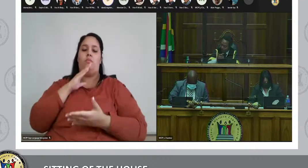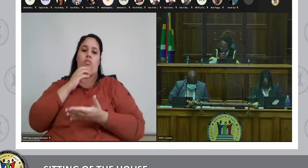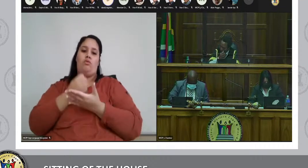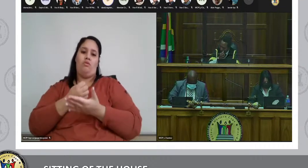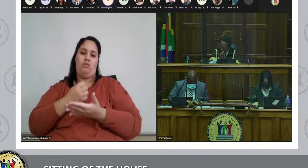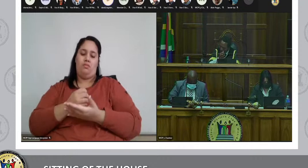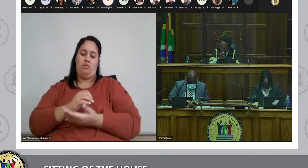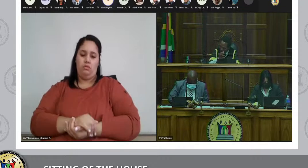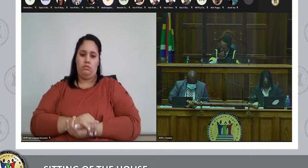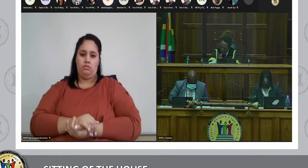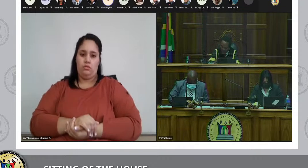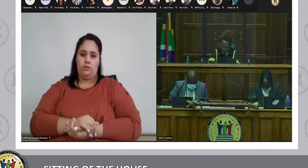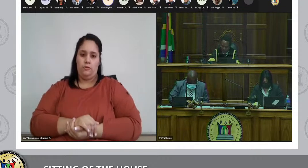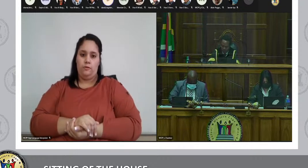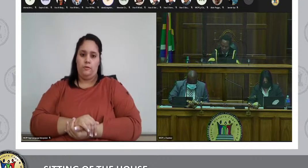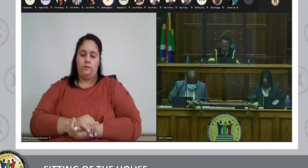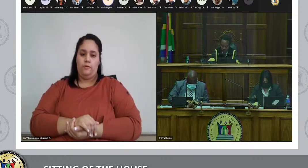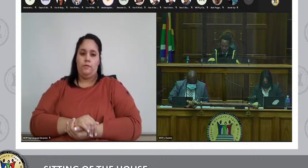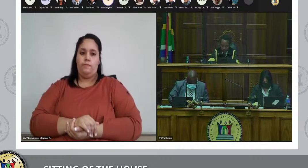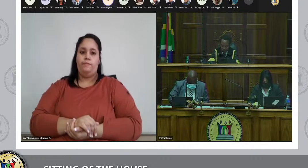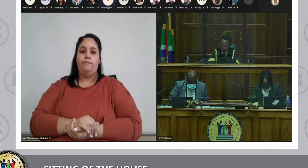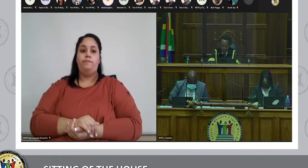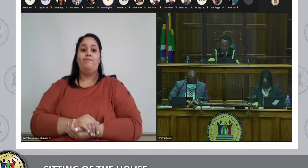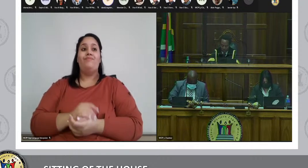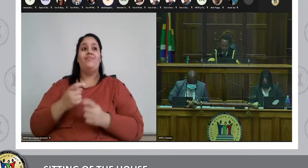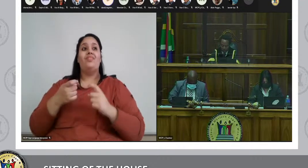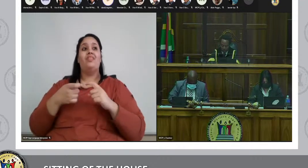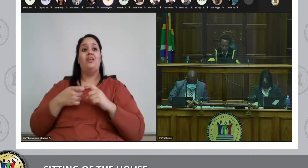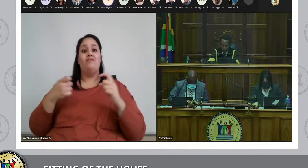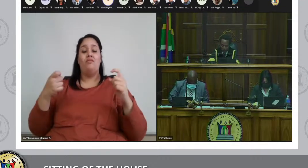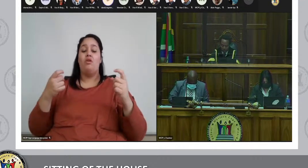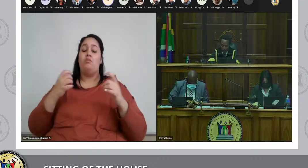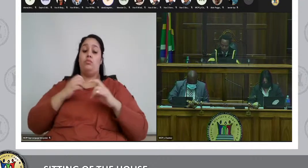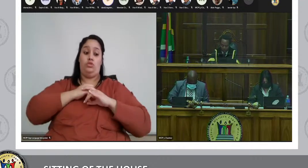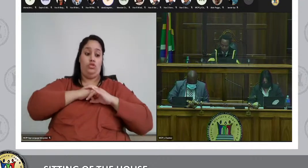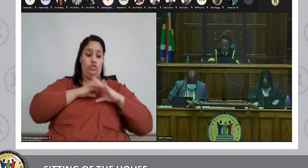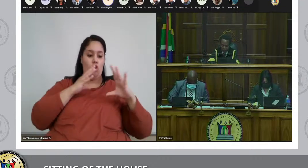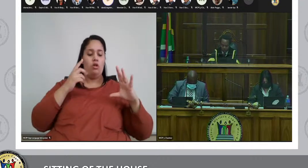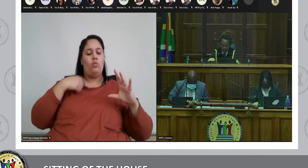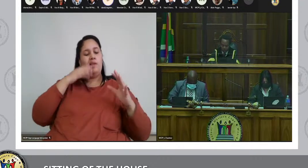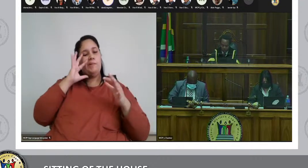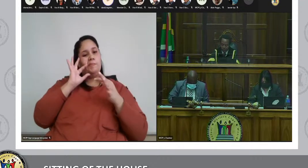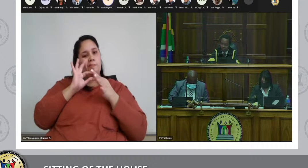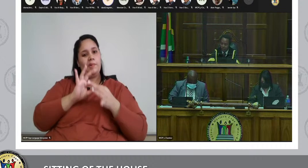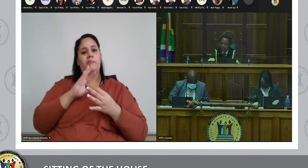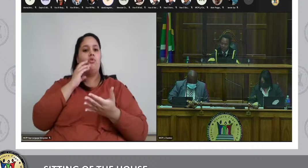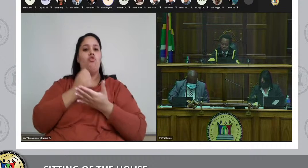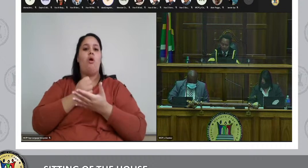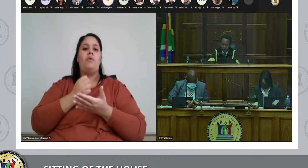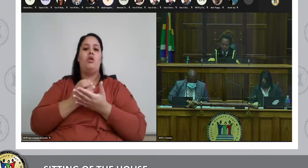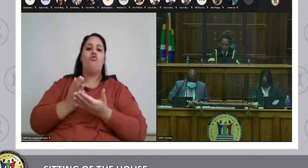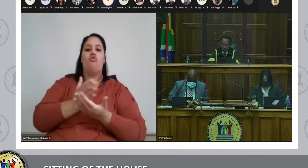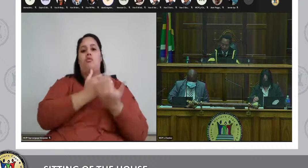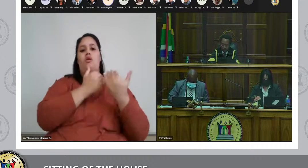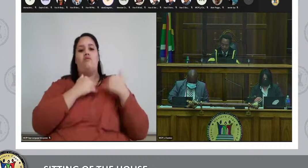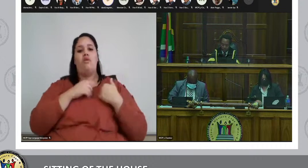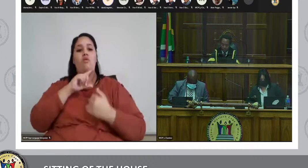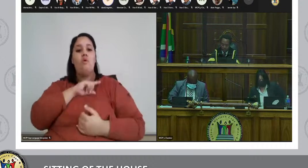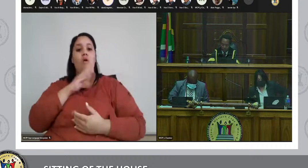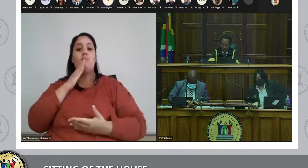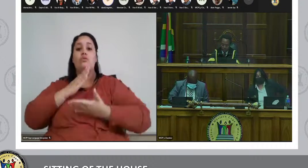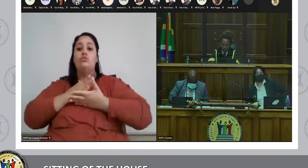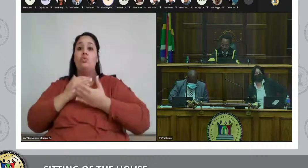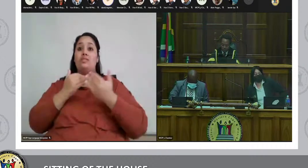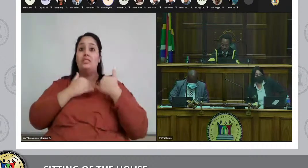We have from day one, of course, been committed to economic recovery, ensuring that where it was safe to do so,